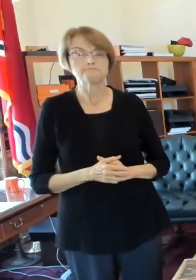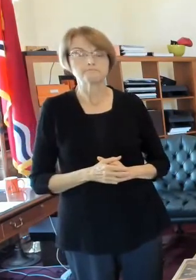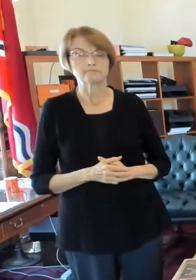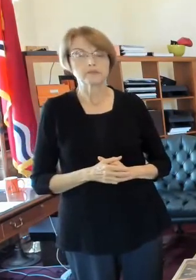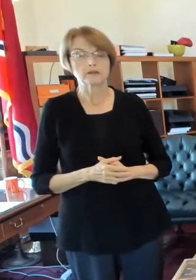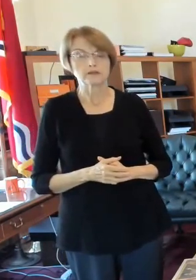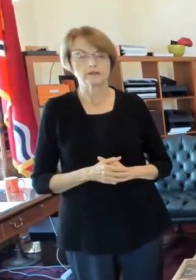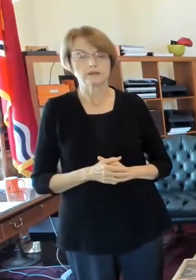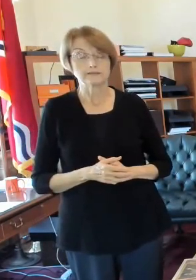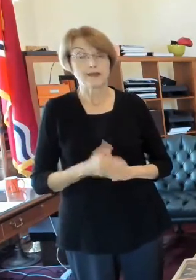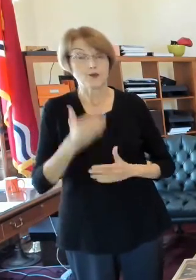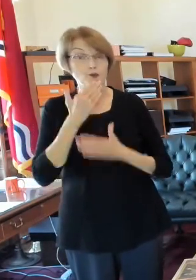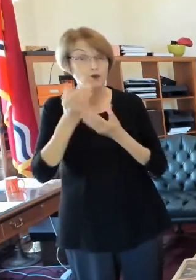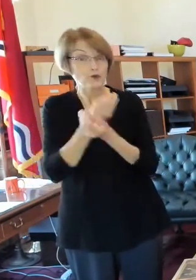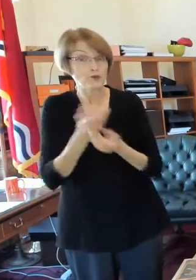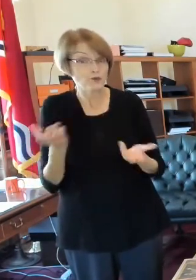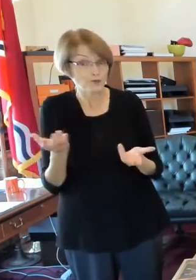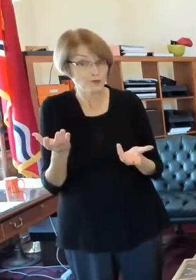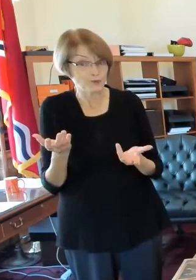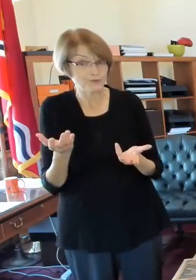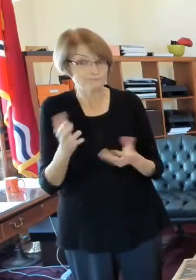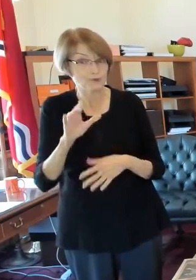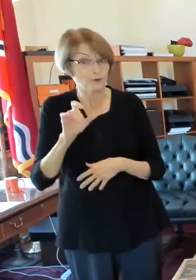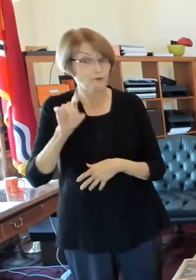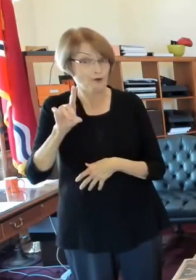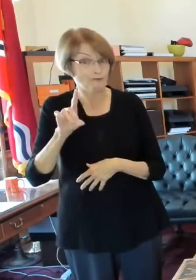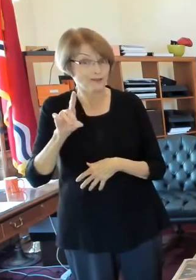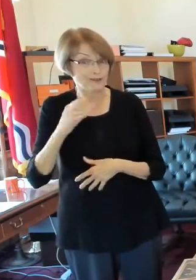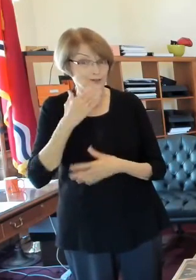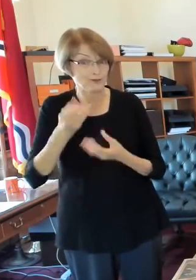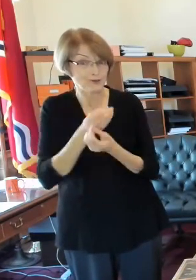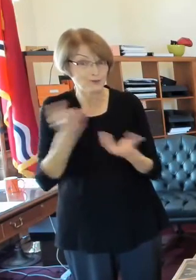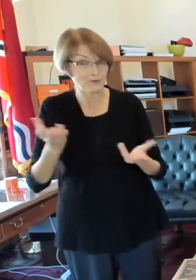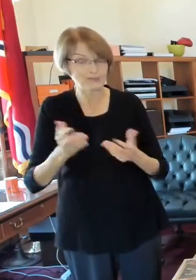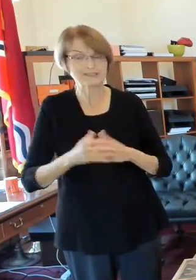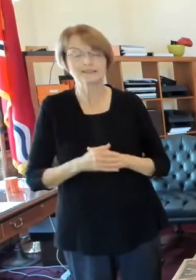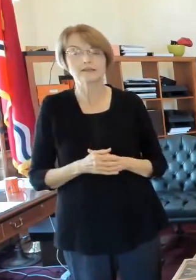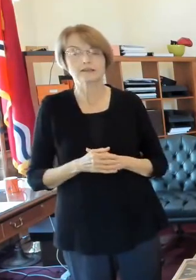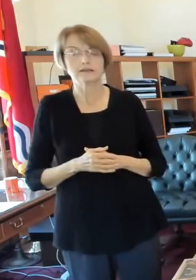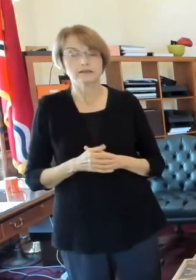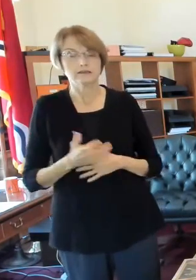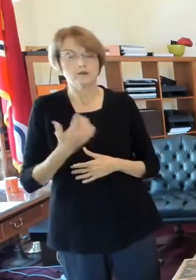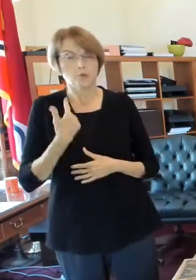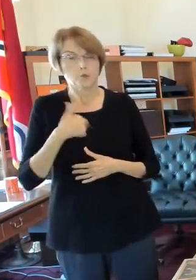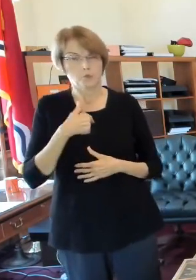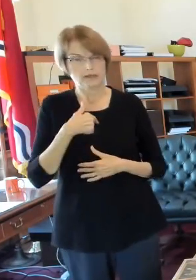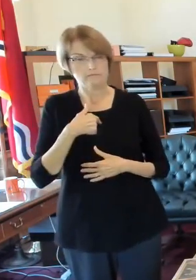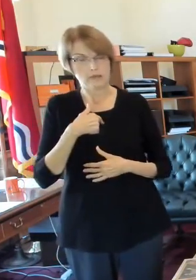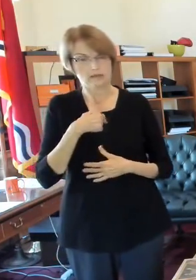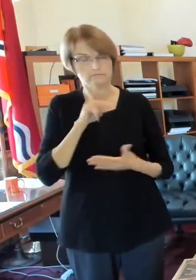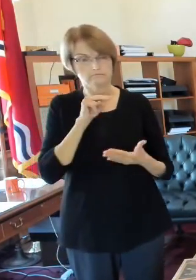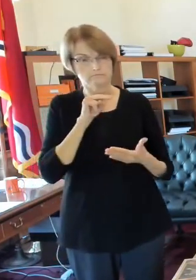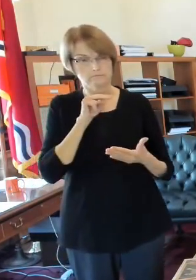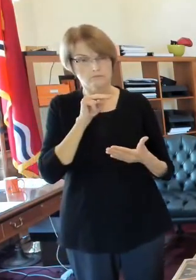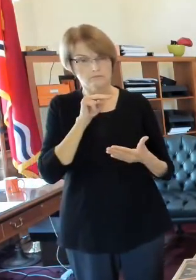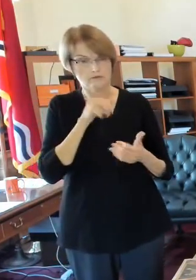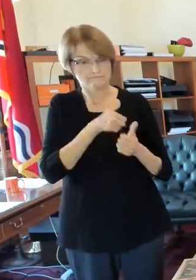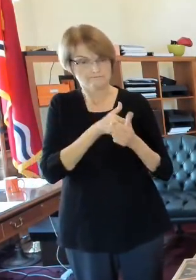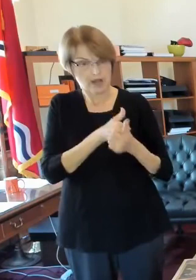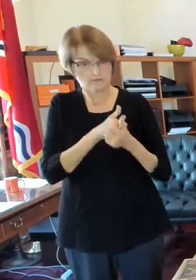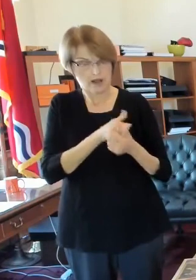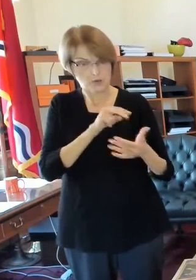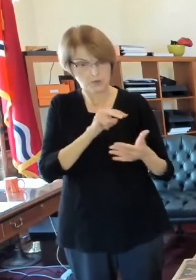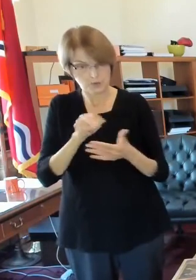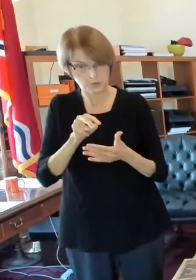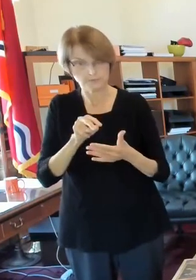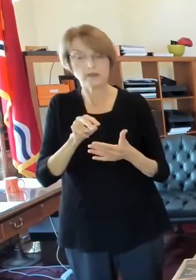A bit of good news with regard to COVID. You know, we have been tracking, when we get the